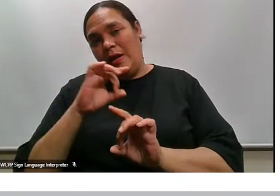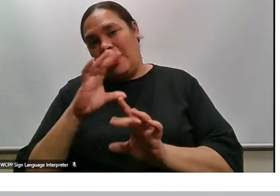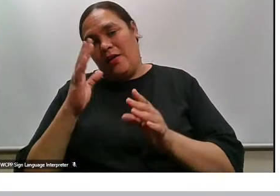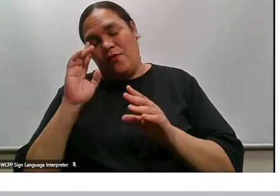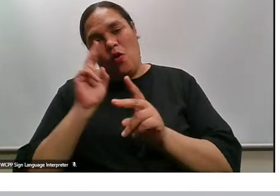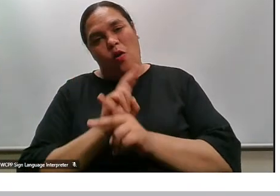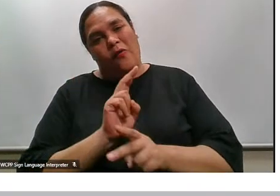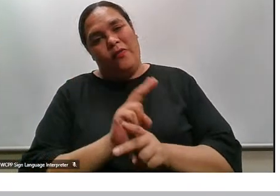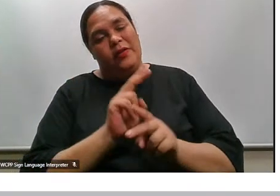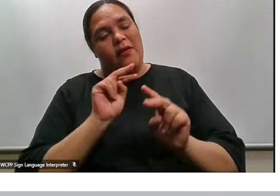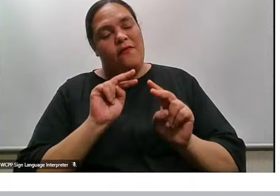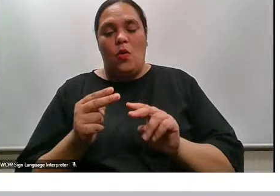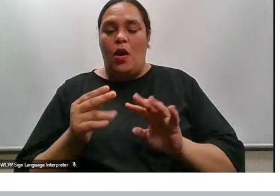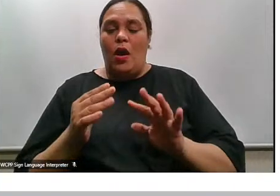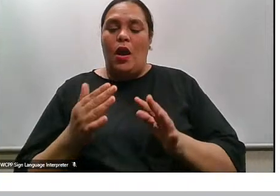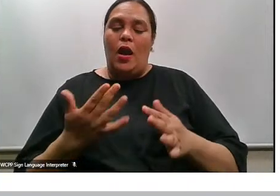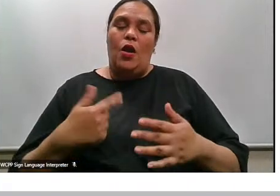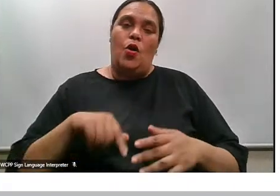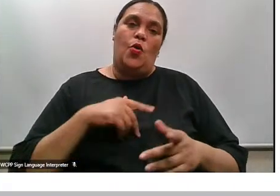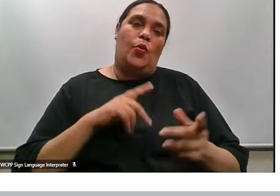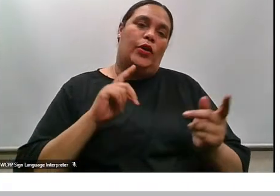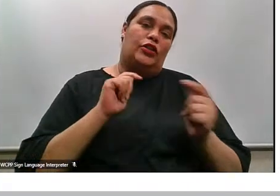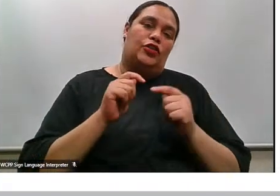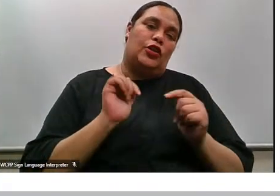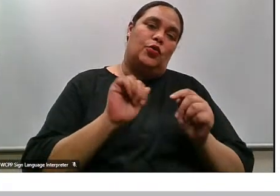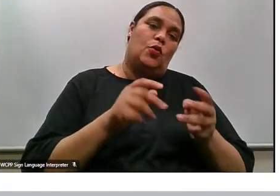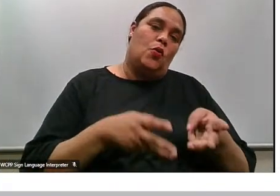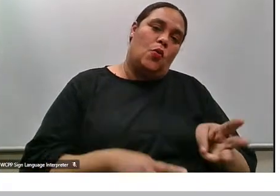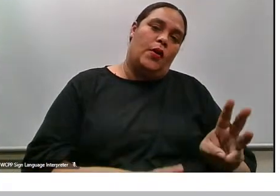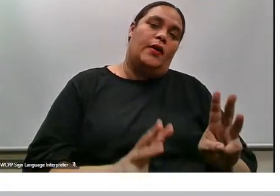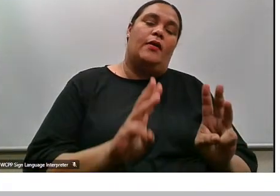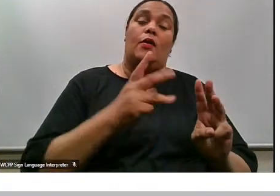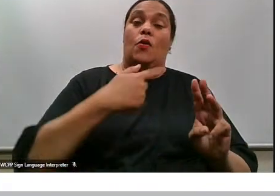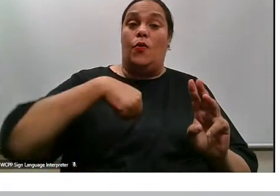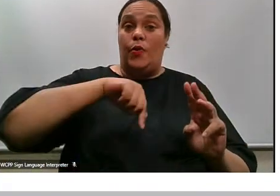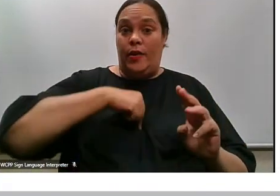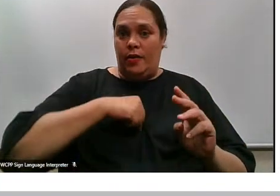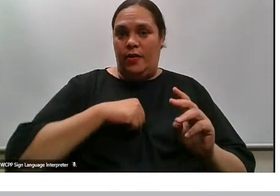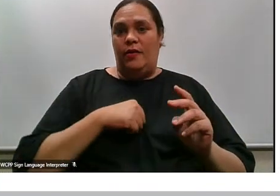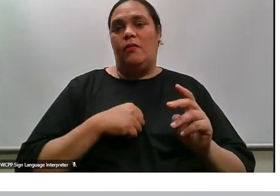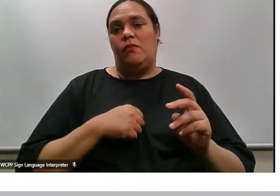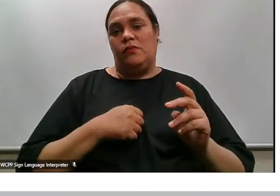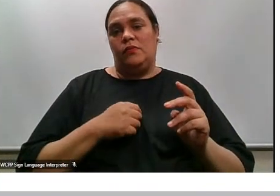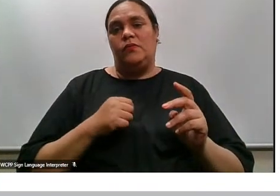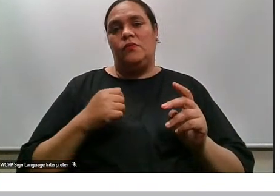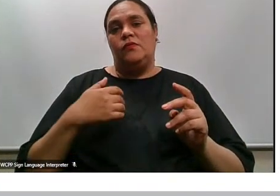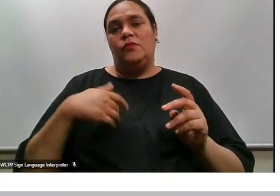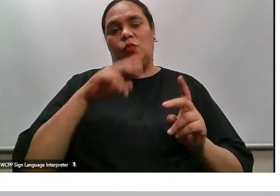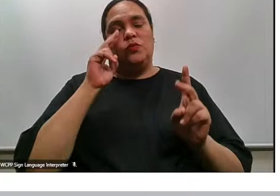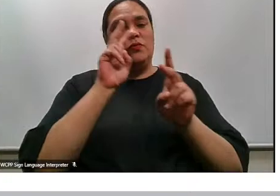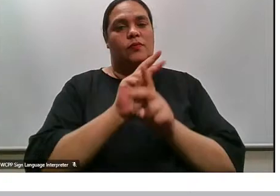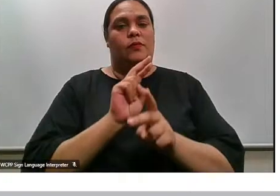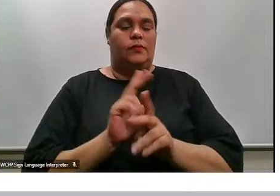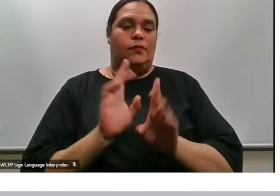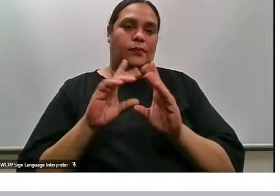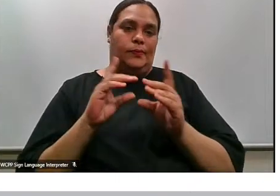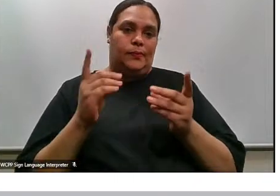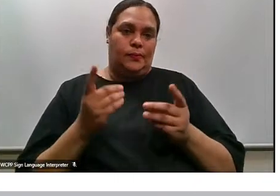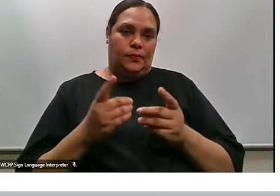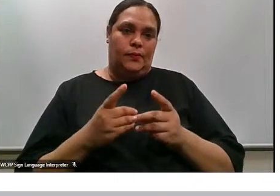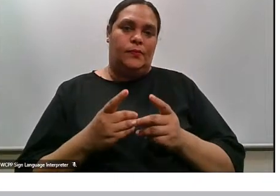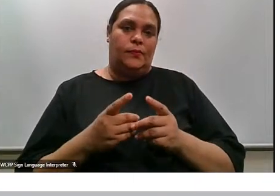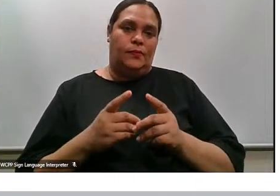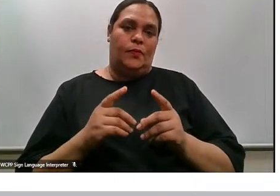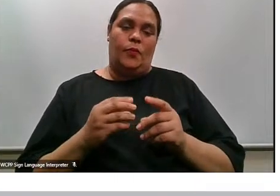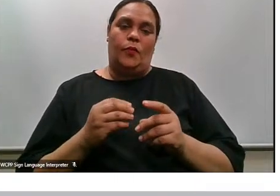oversight perspective, how do we change the way we sort of oversee the department